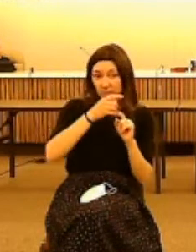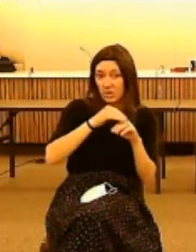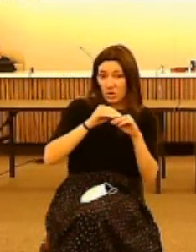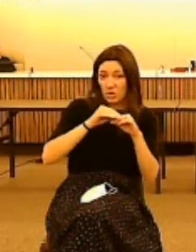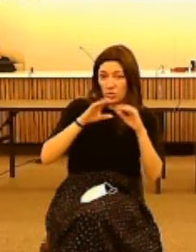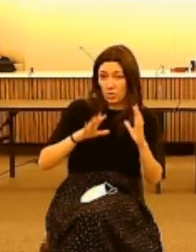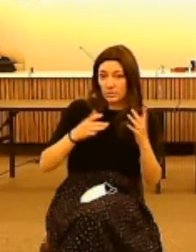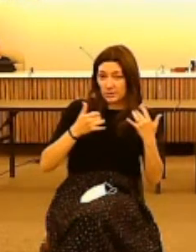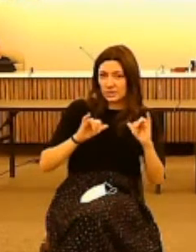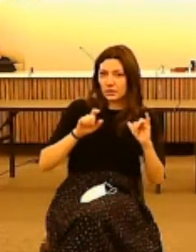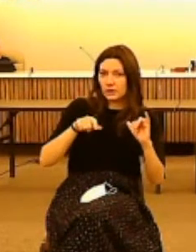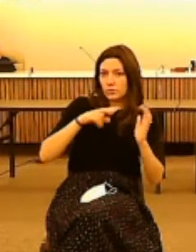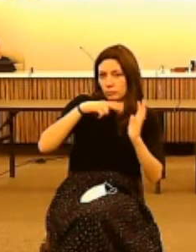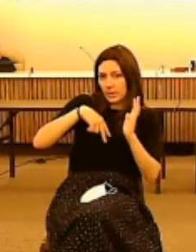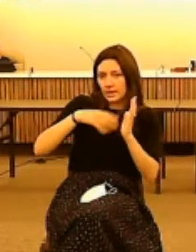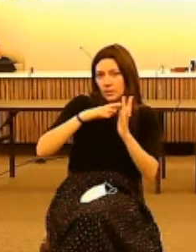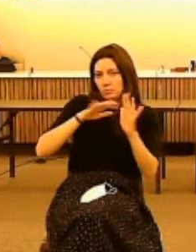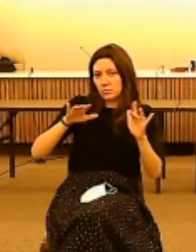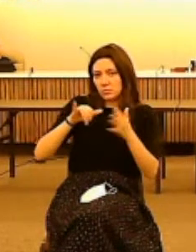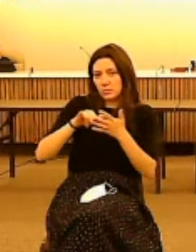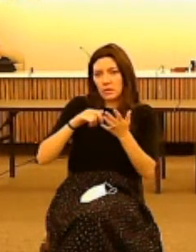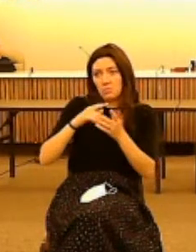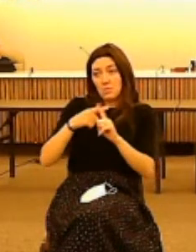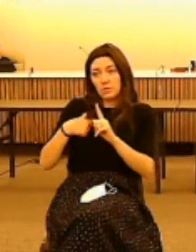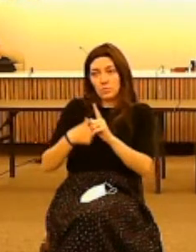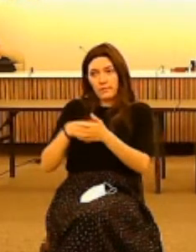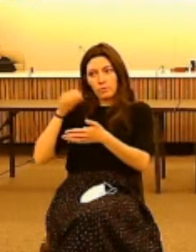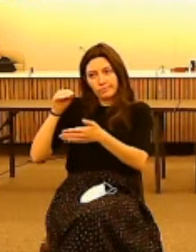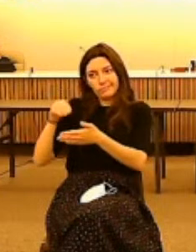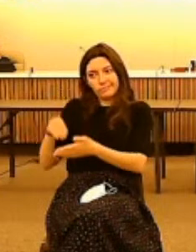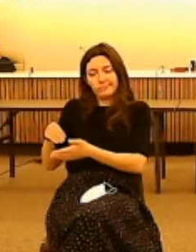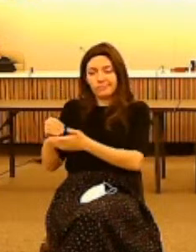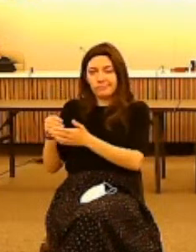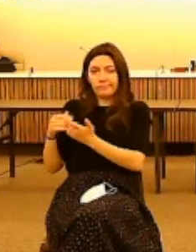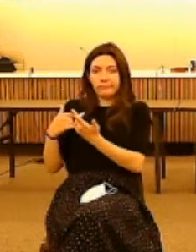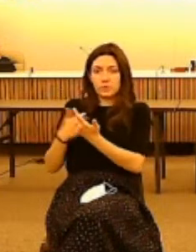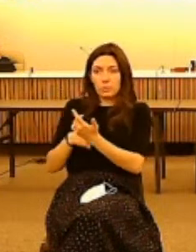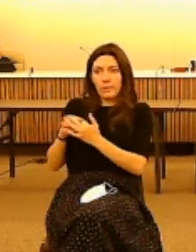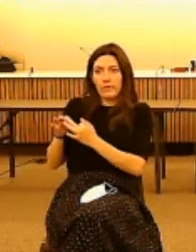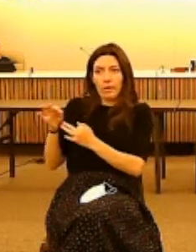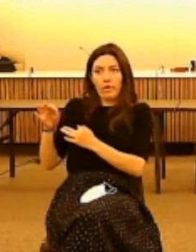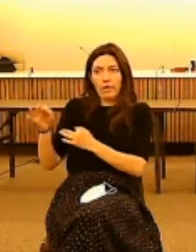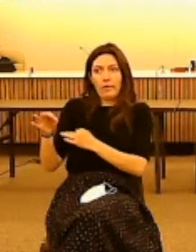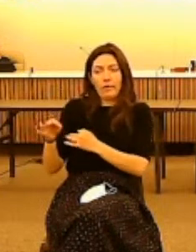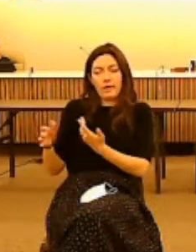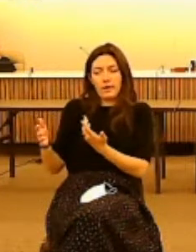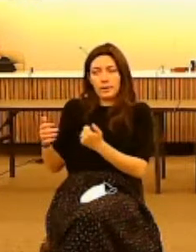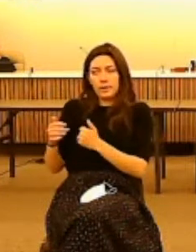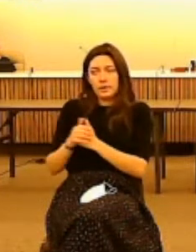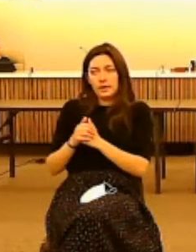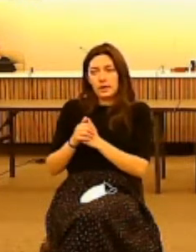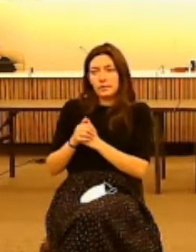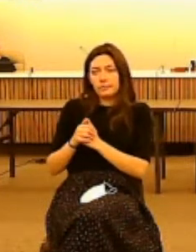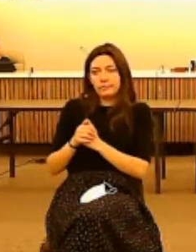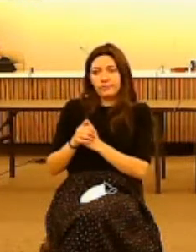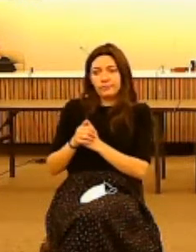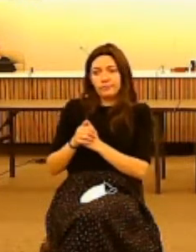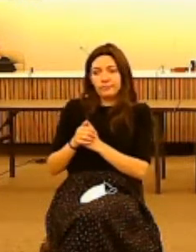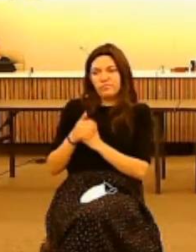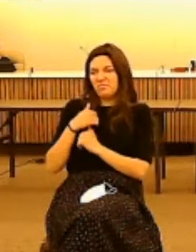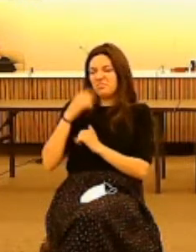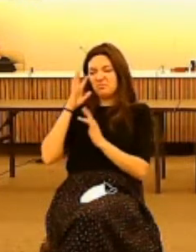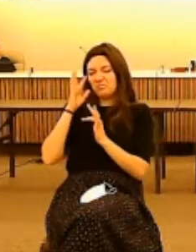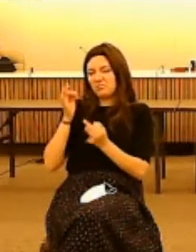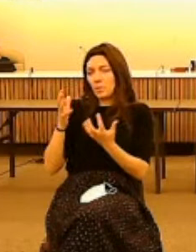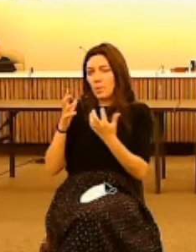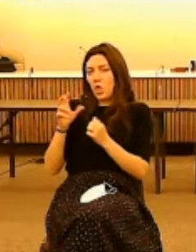And because we needed more time to put it together, we've pushed off having it available to next week. And then I figured I want to give them 30 days to